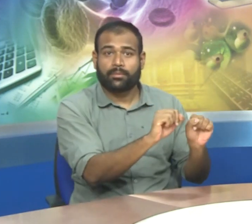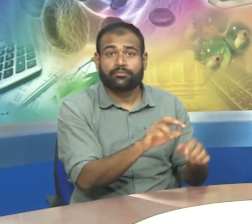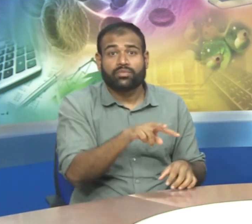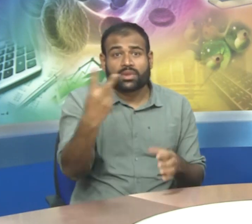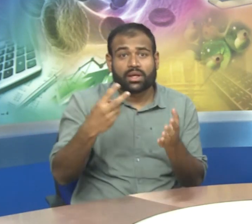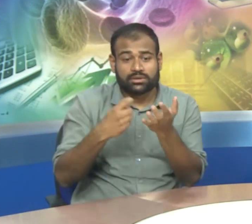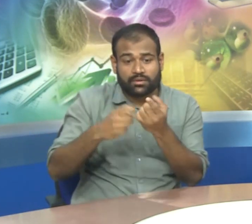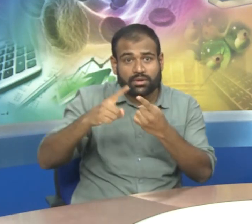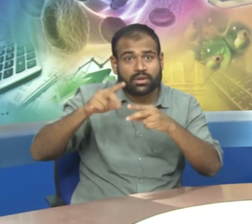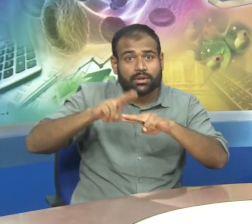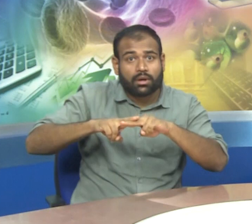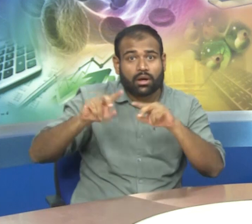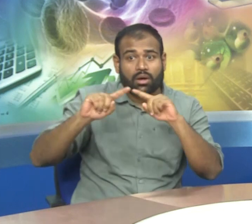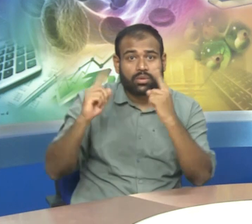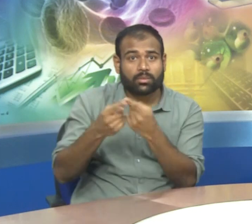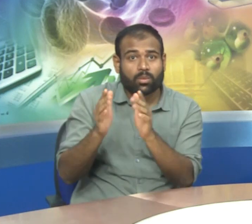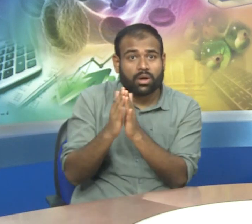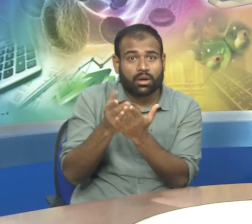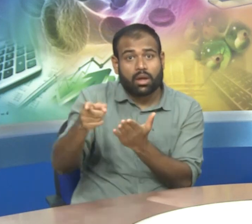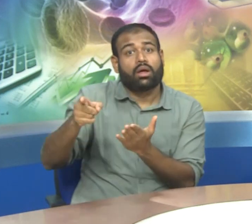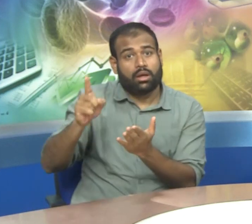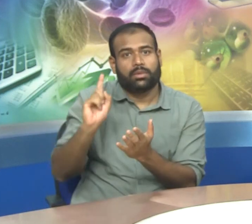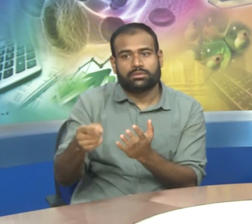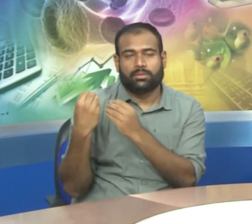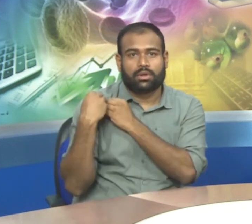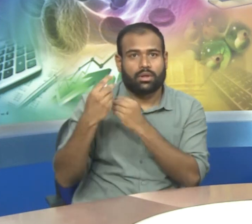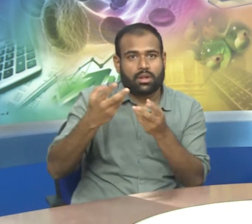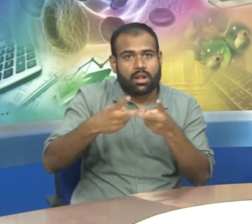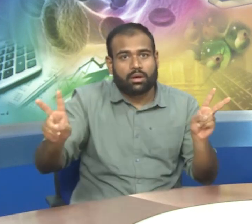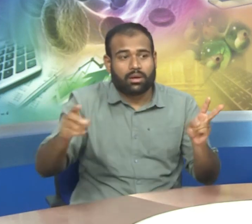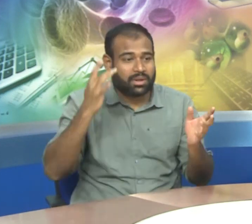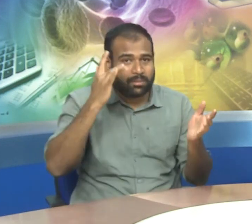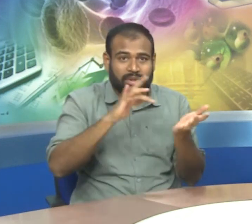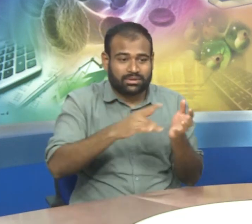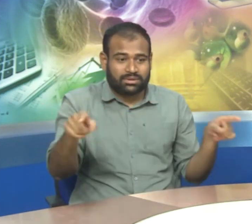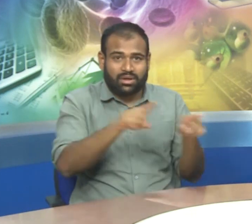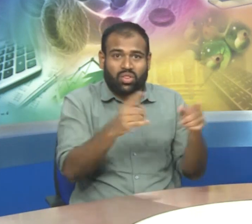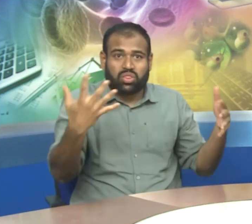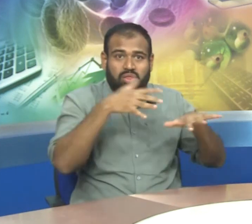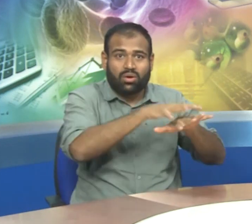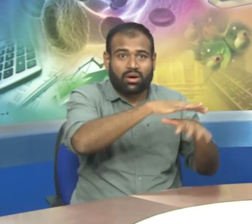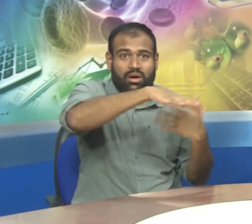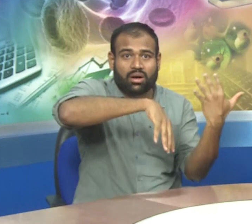and a reference room where standard reference books are stacked and displayed with their